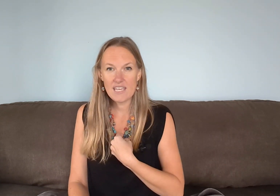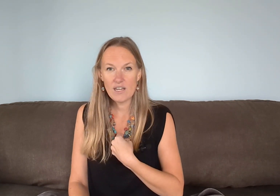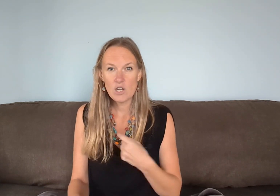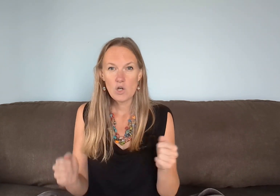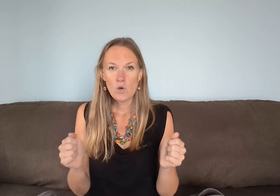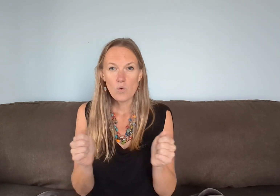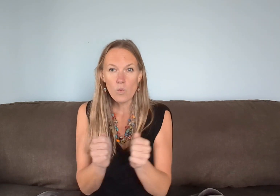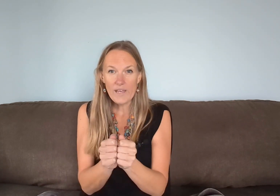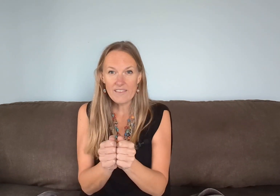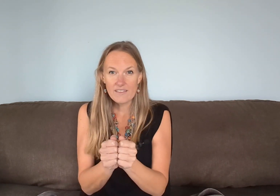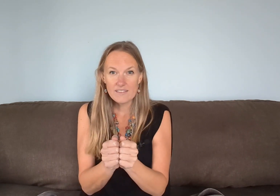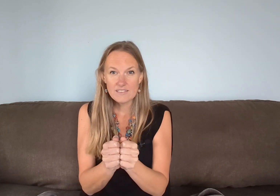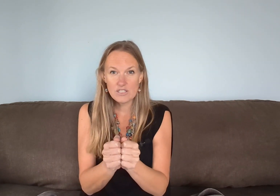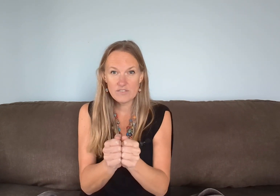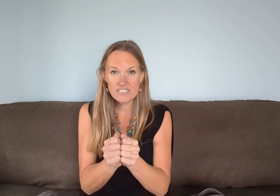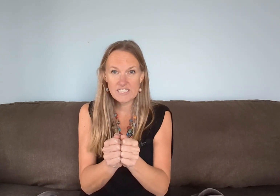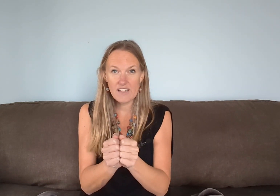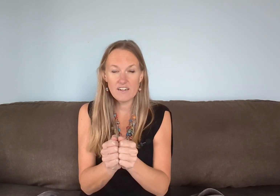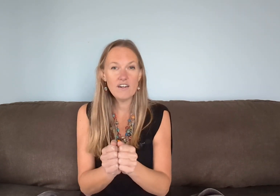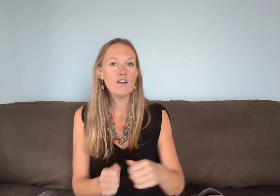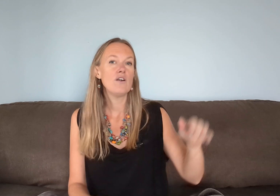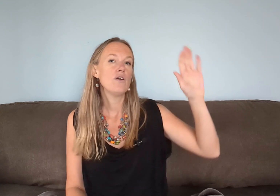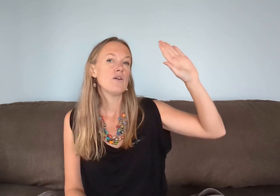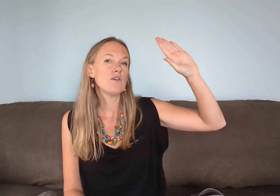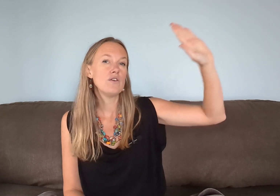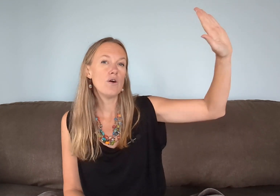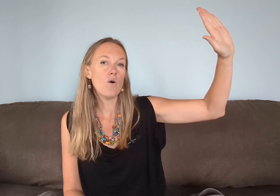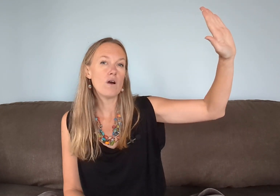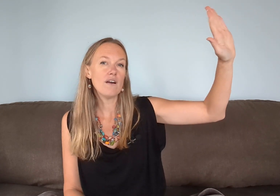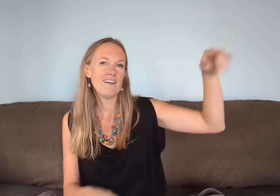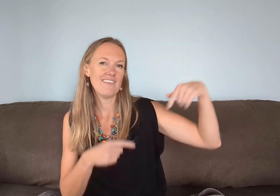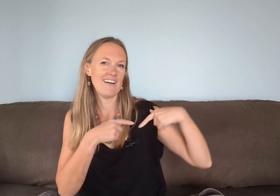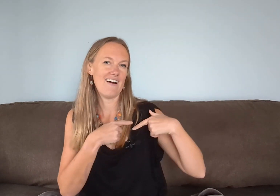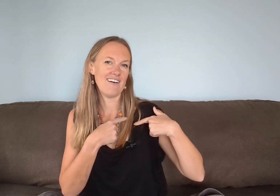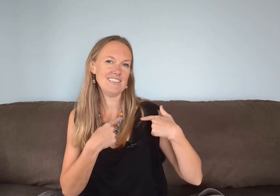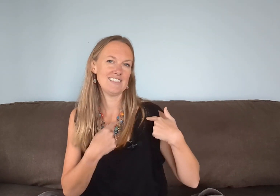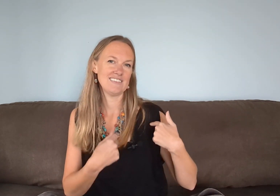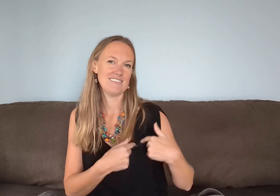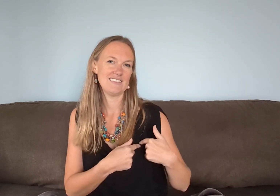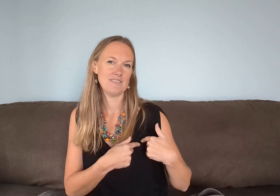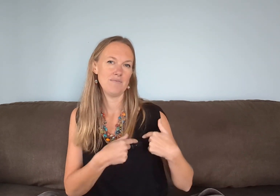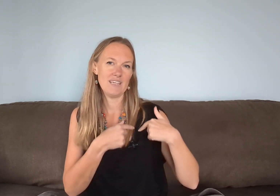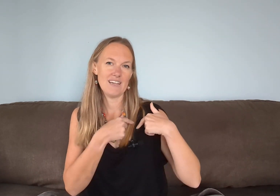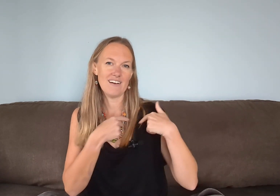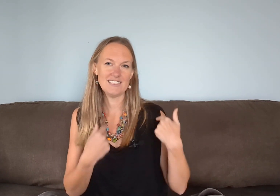me with, two fists together, your, and then heart, making heart